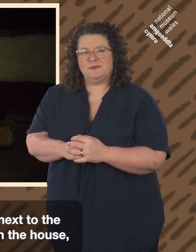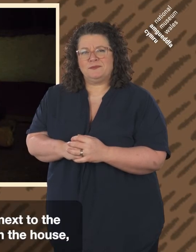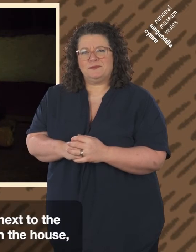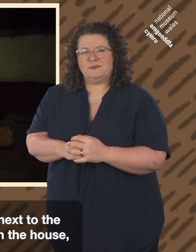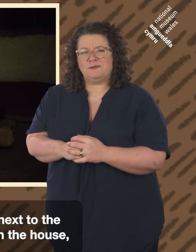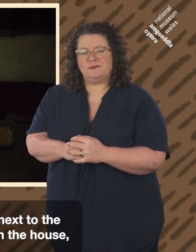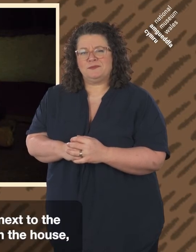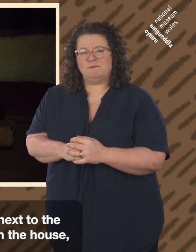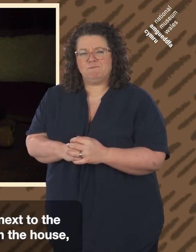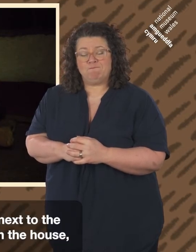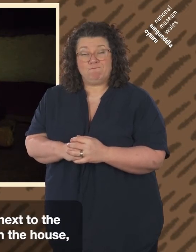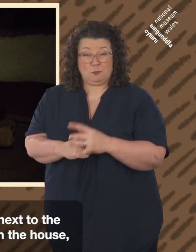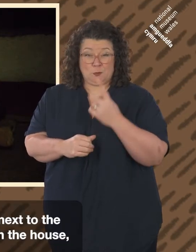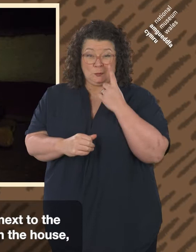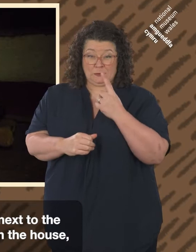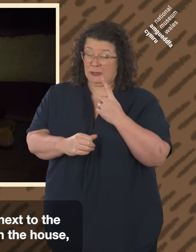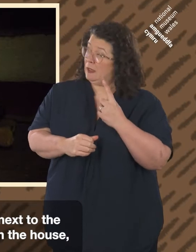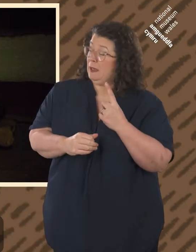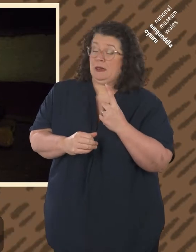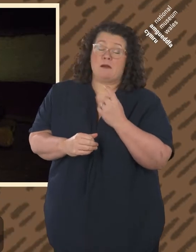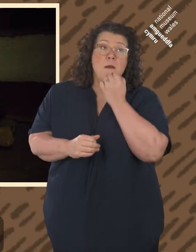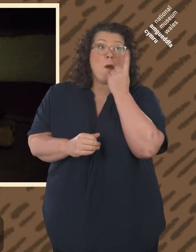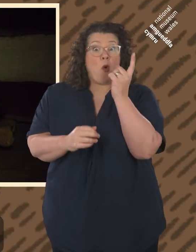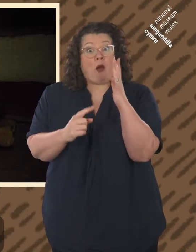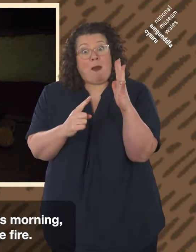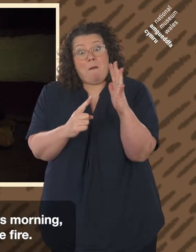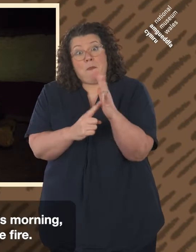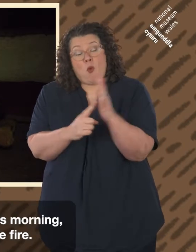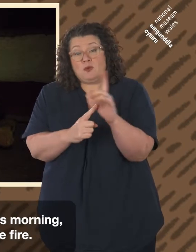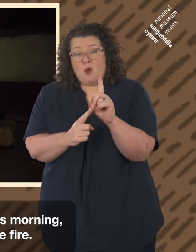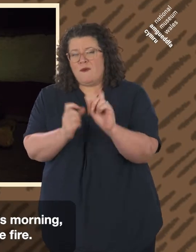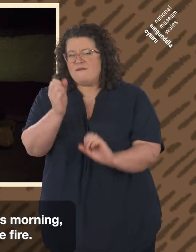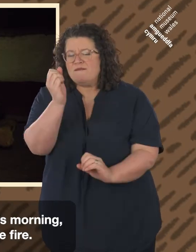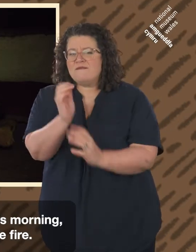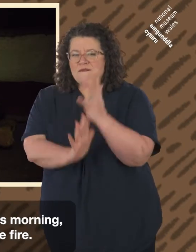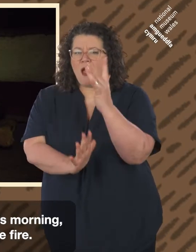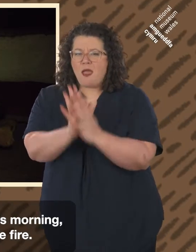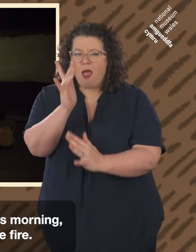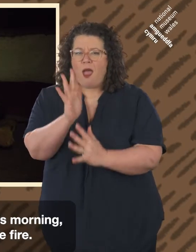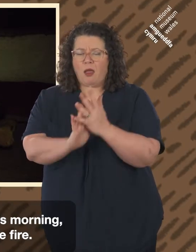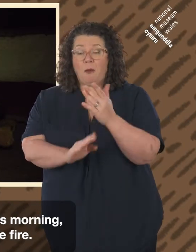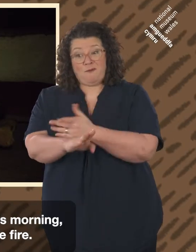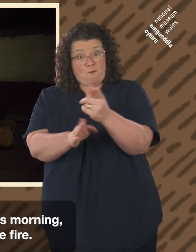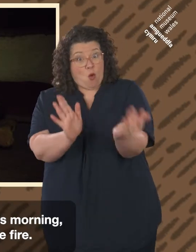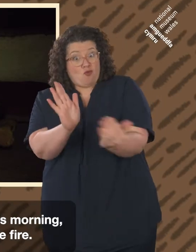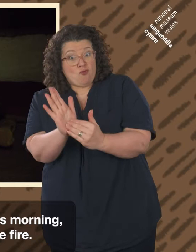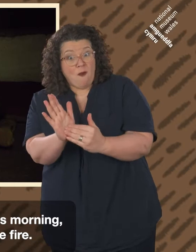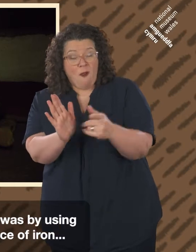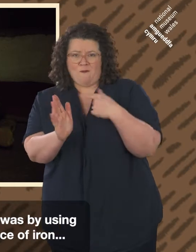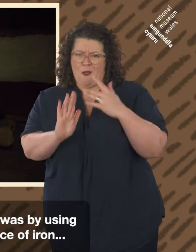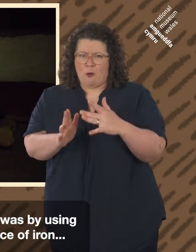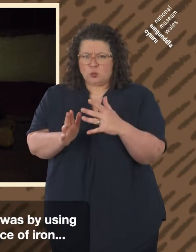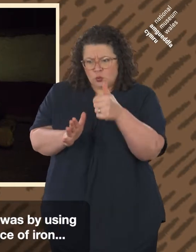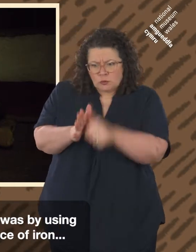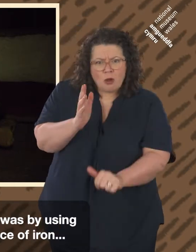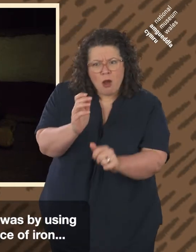So here we are, right next to the most important thing in the house, the fire. Now before you arrived this morning, I had to make the fire. The